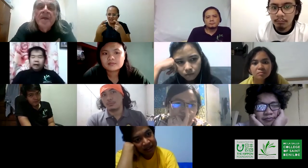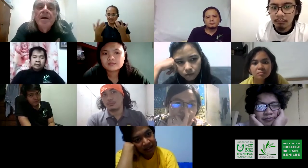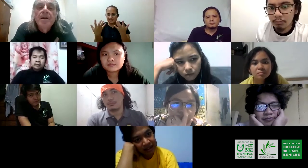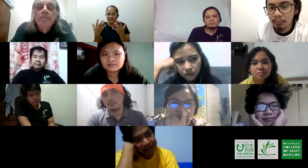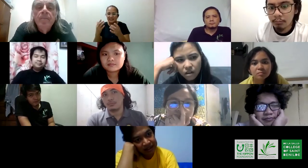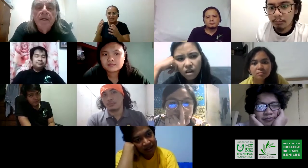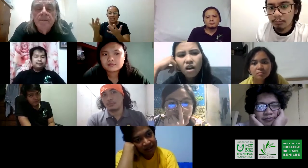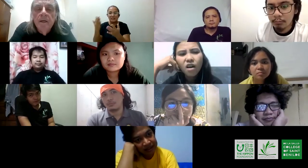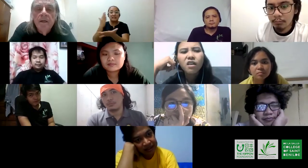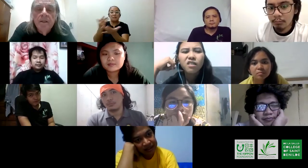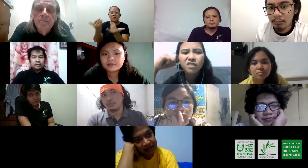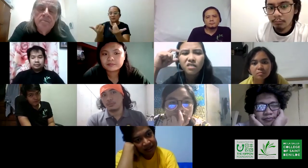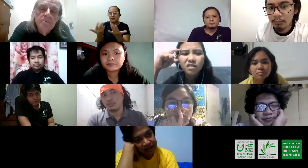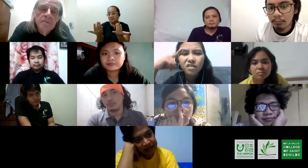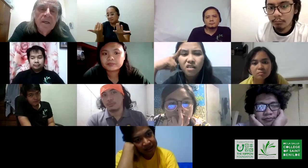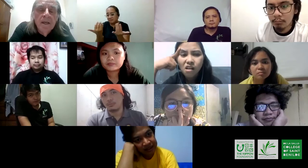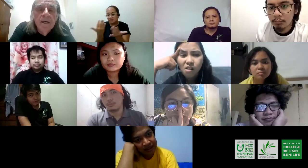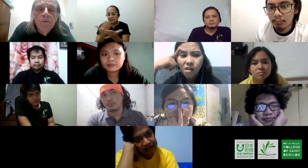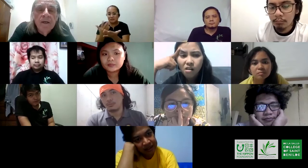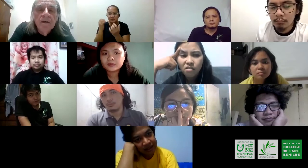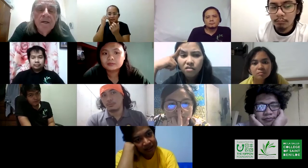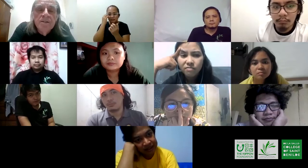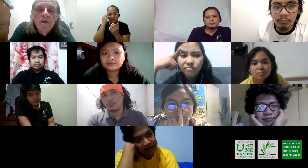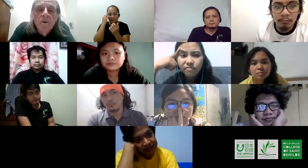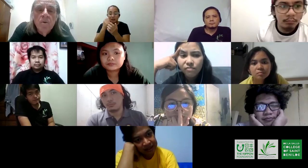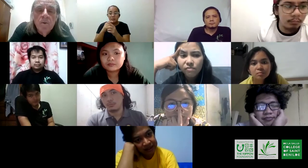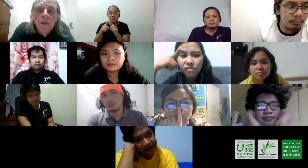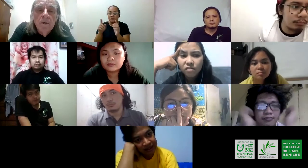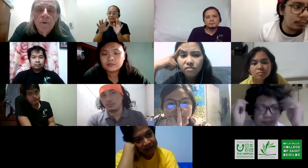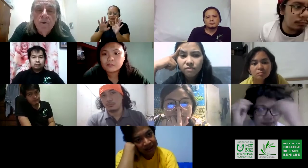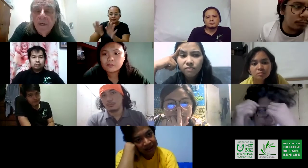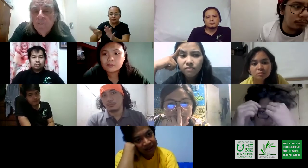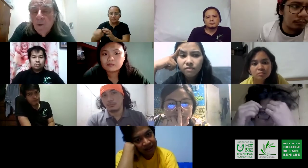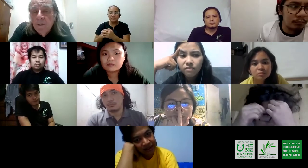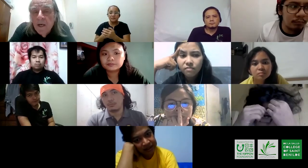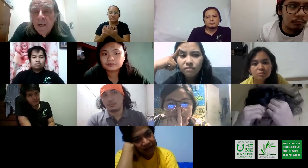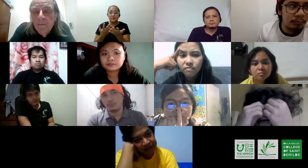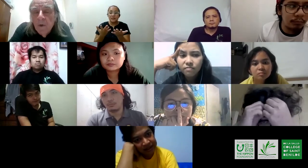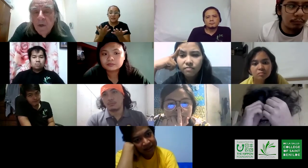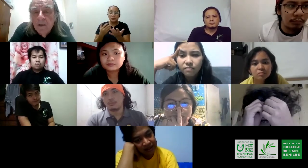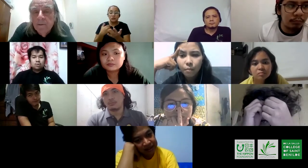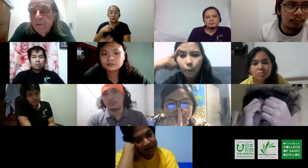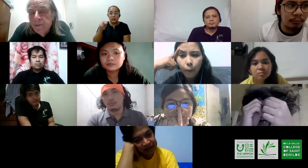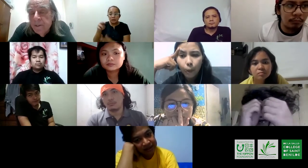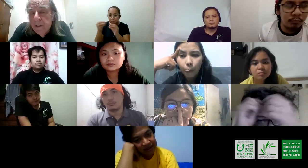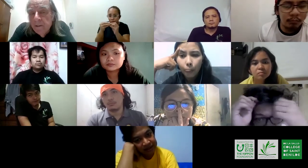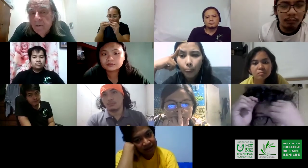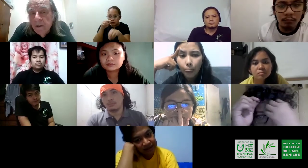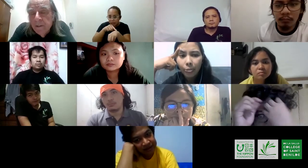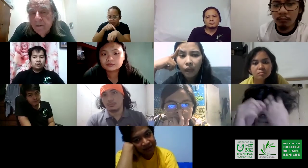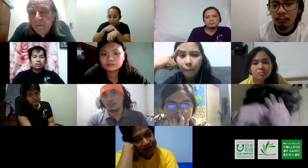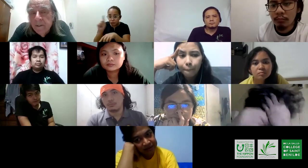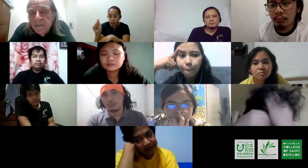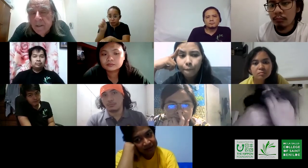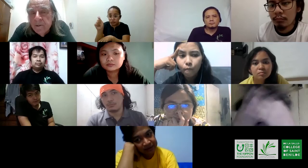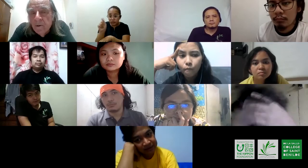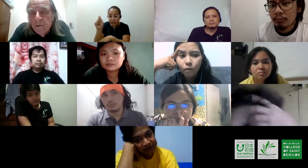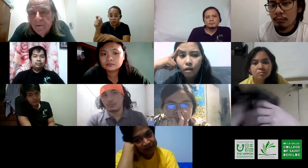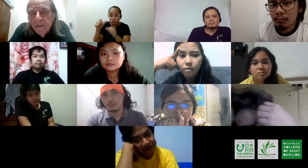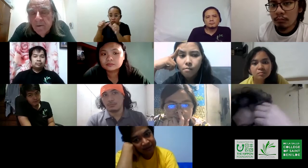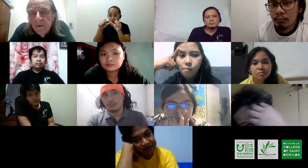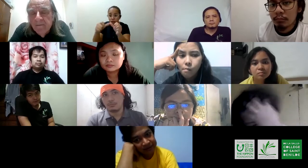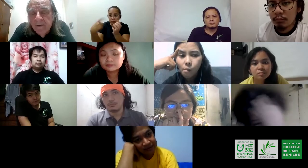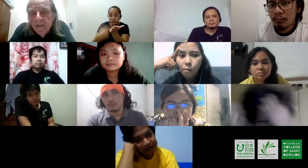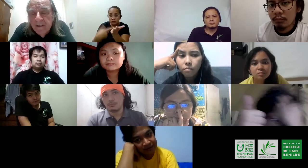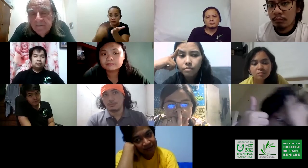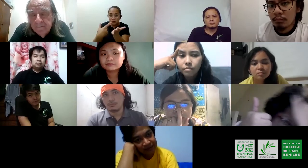now. But anyway, so do you need more time on Tuesday to continue discussion, or you